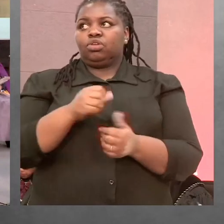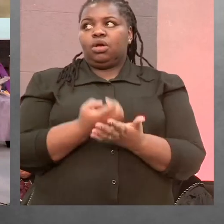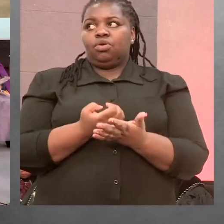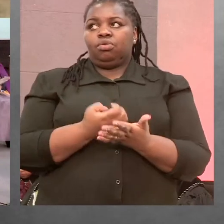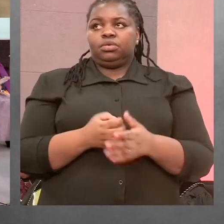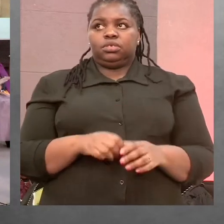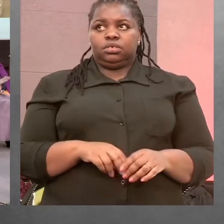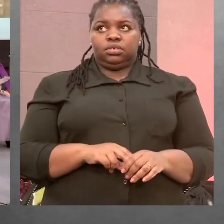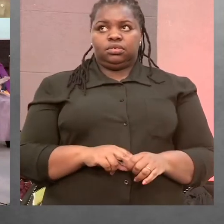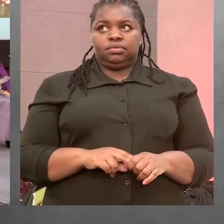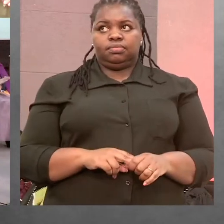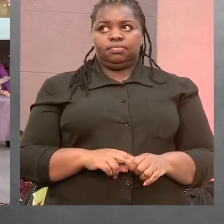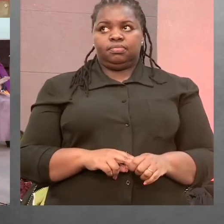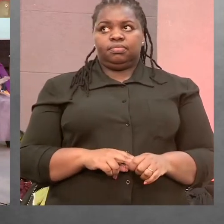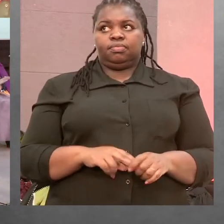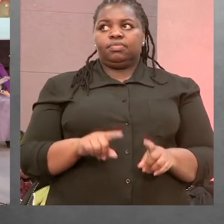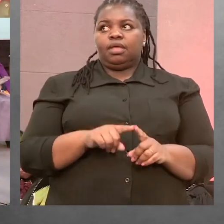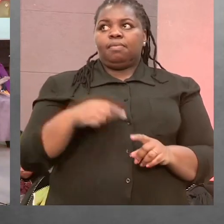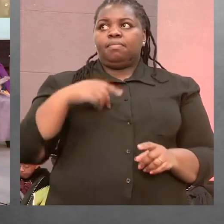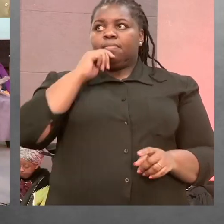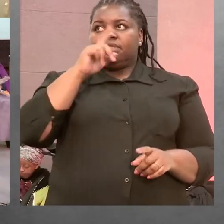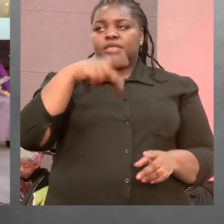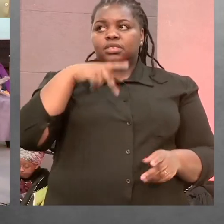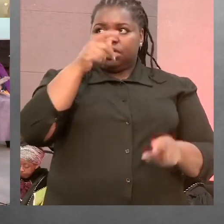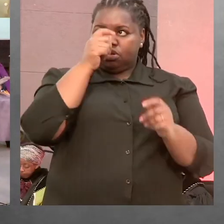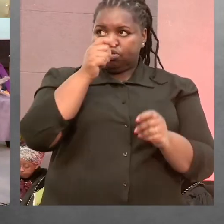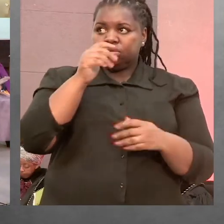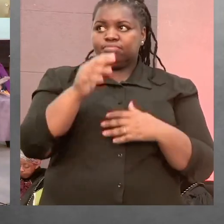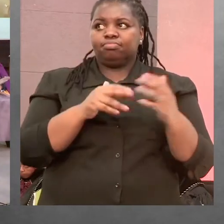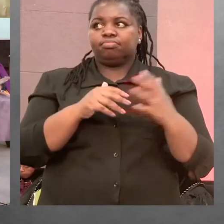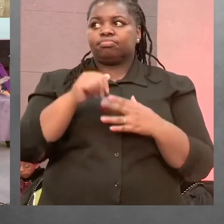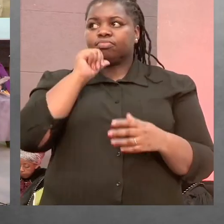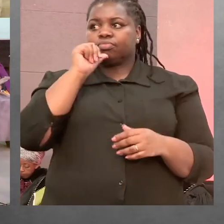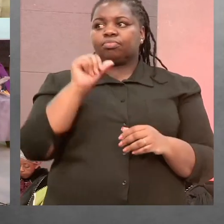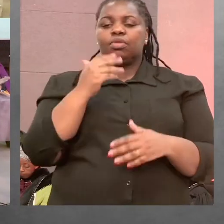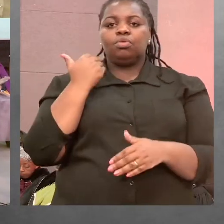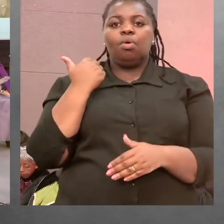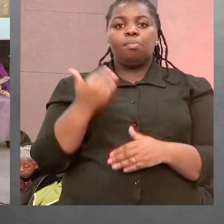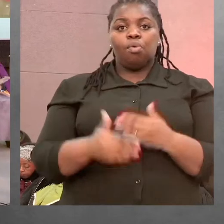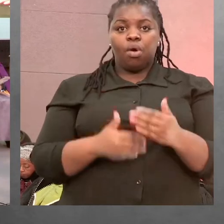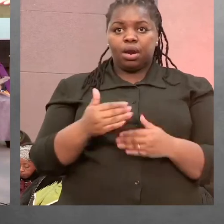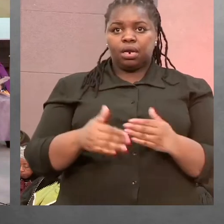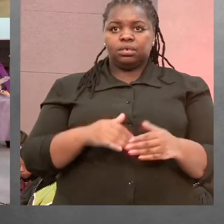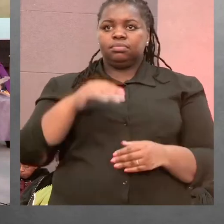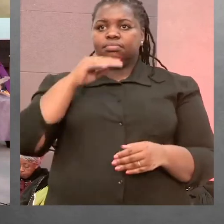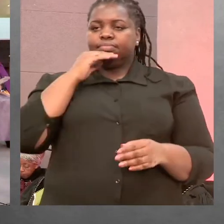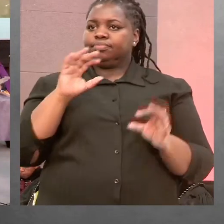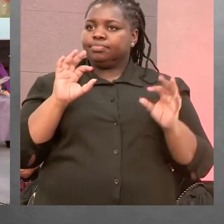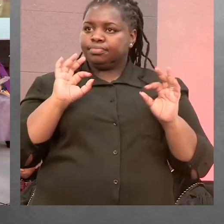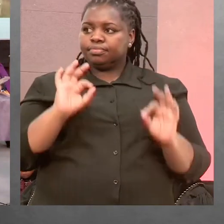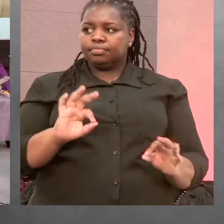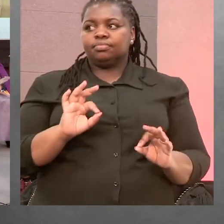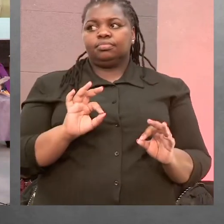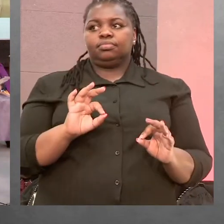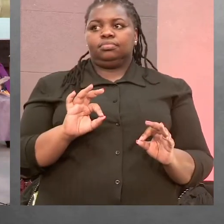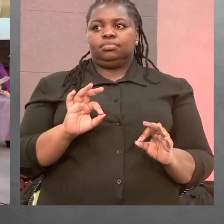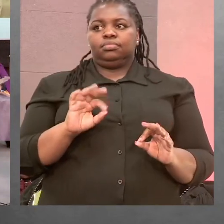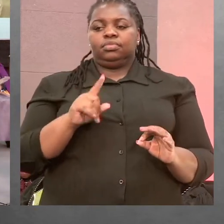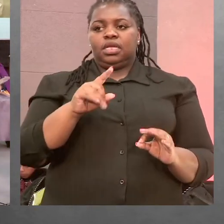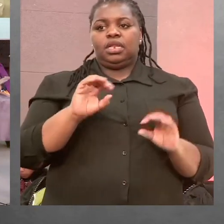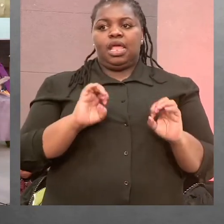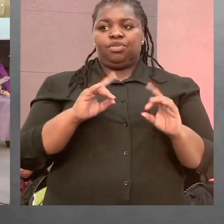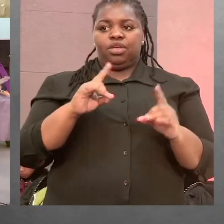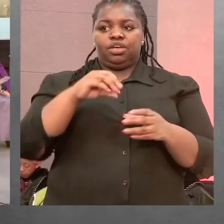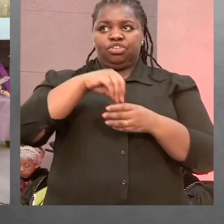spheres. It acknowledges that despite progress, significant disparities in